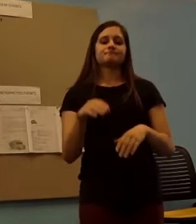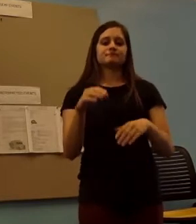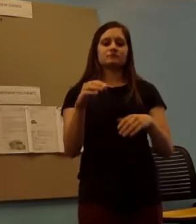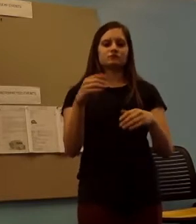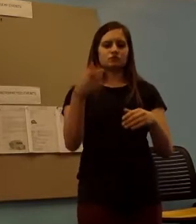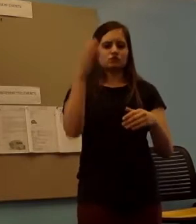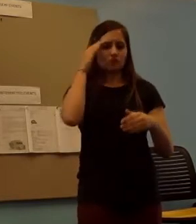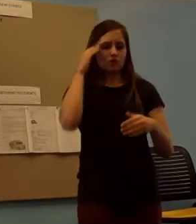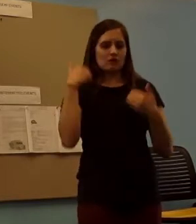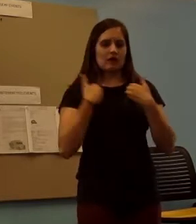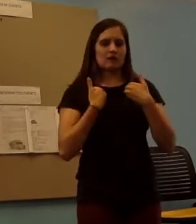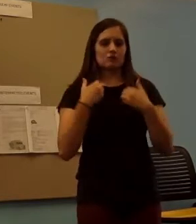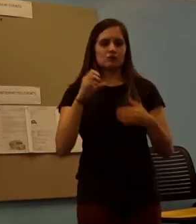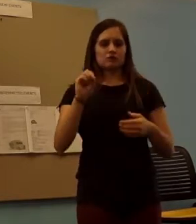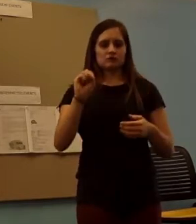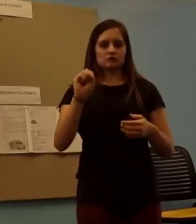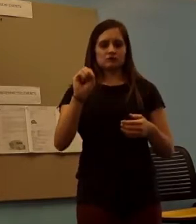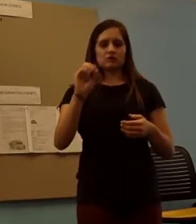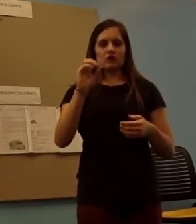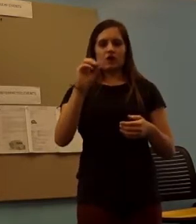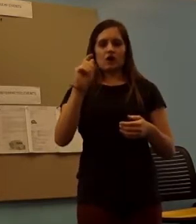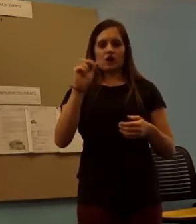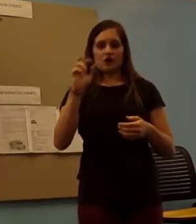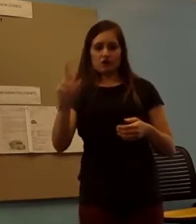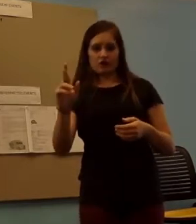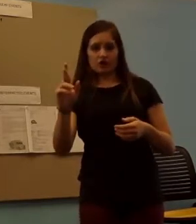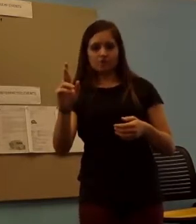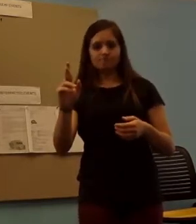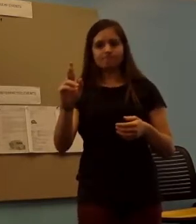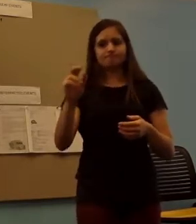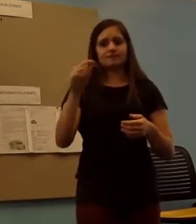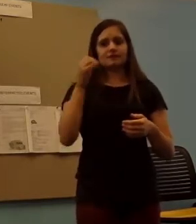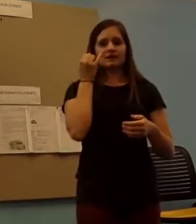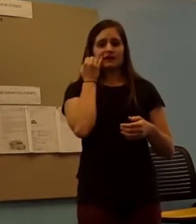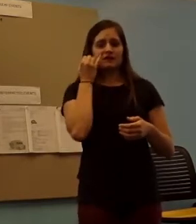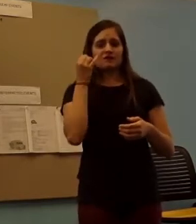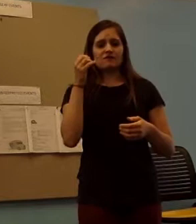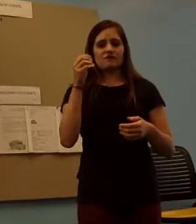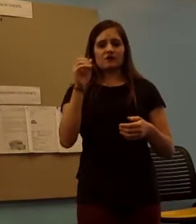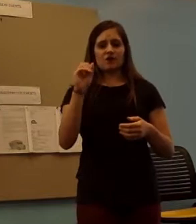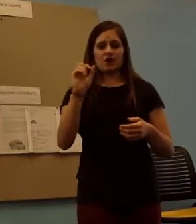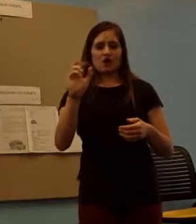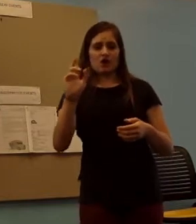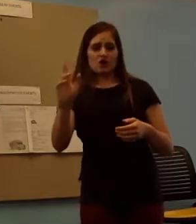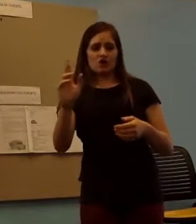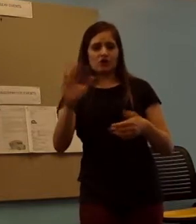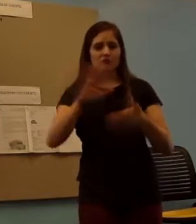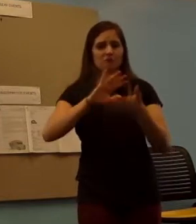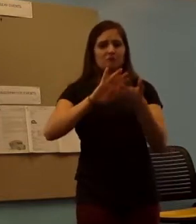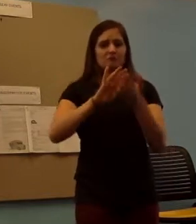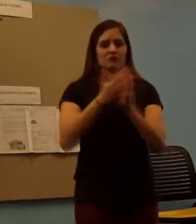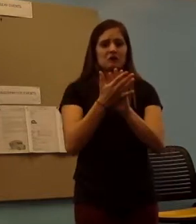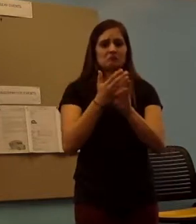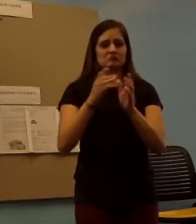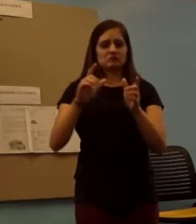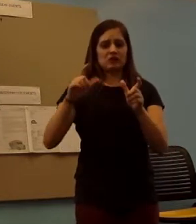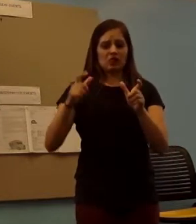the sea urchins would multiply, and then the sea urchins would kill off the kelp. So without that sea otter, which is a keystone species,